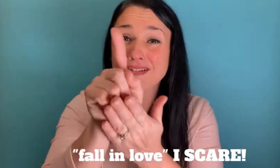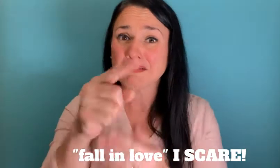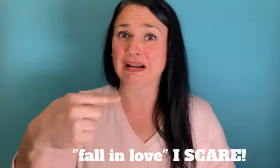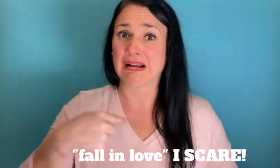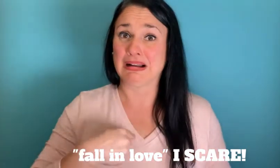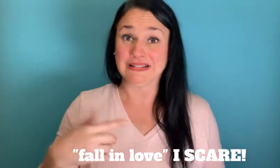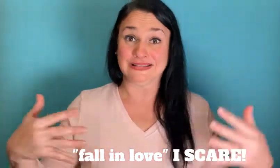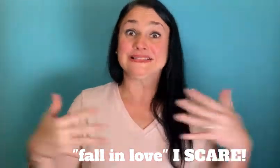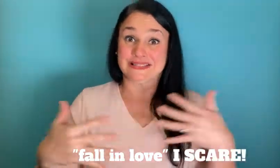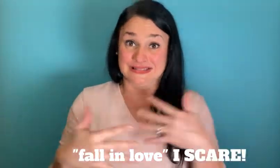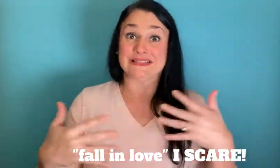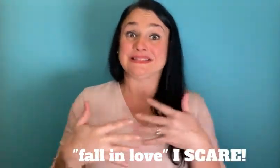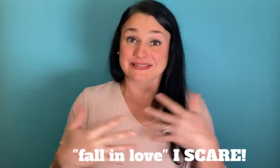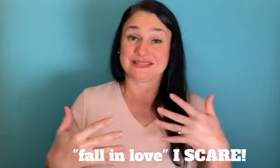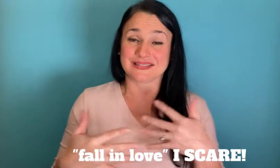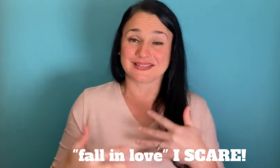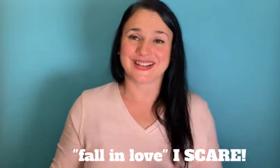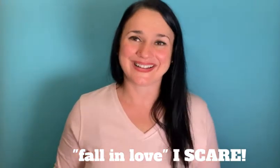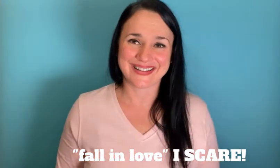To fall in love? I'm scared.